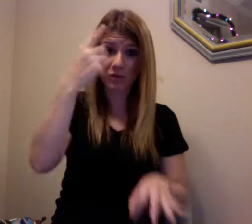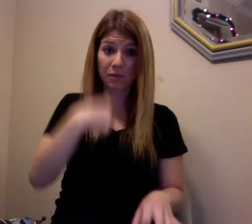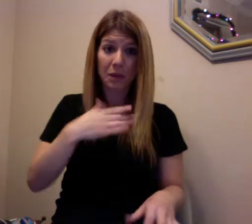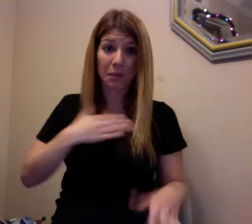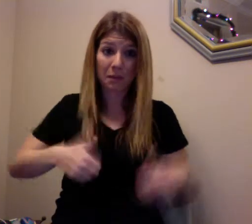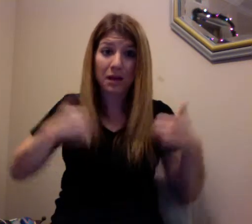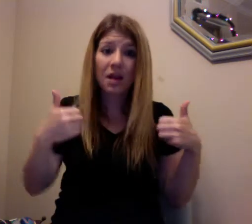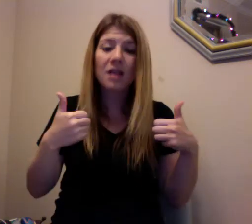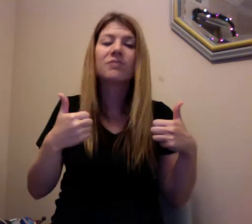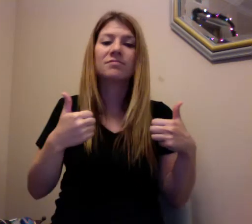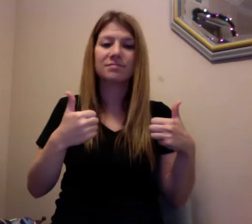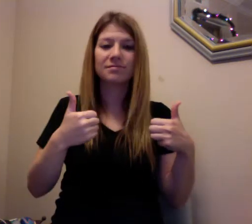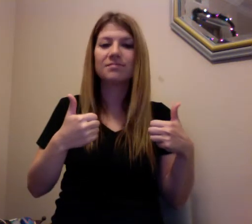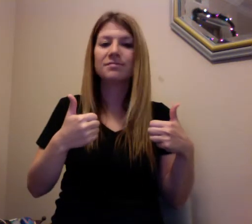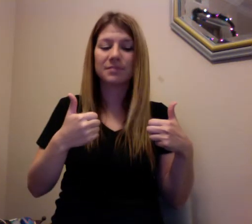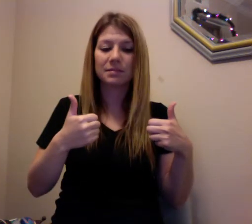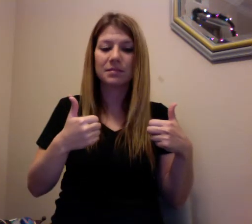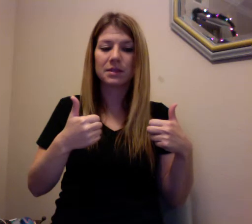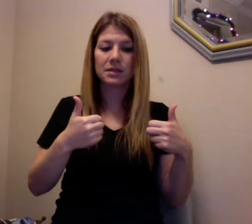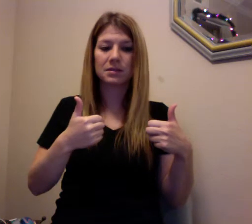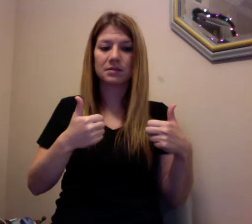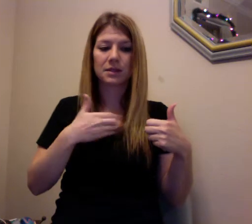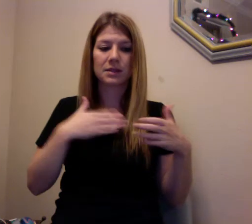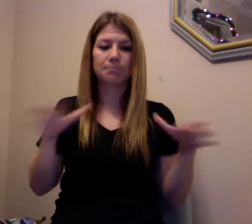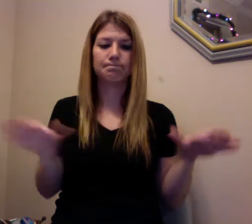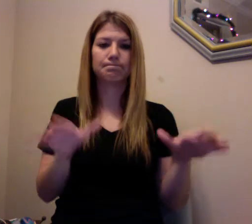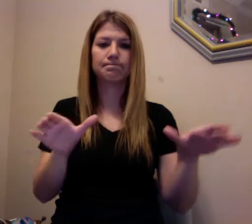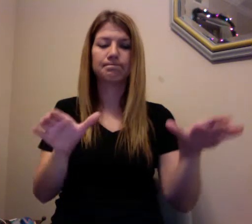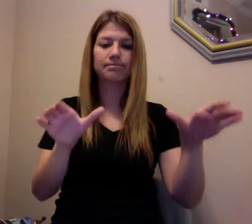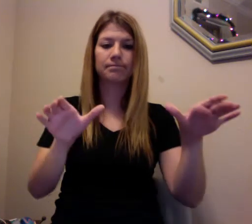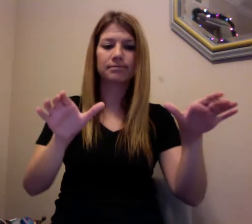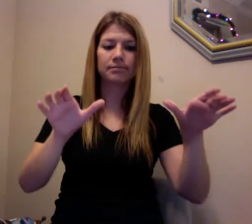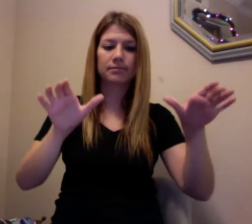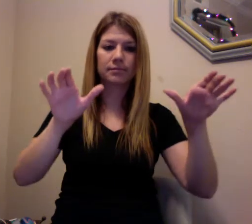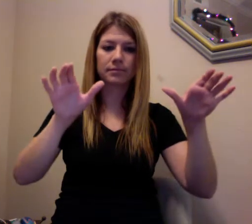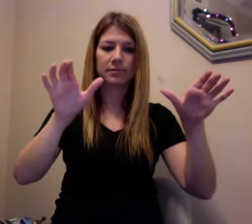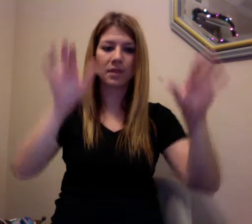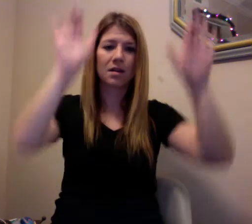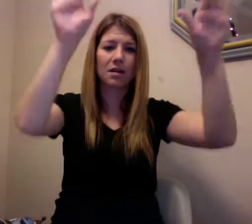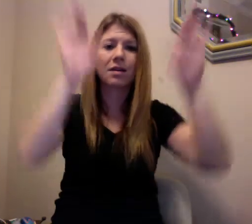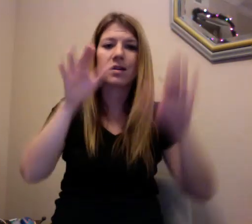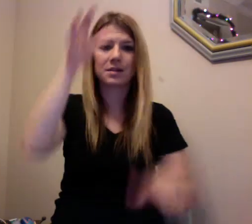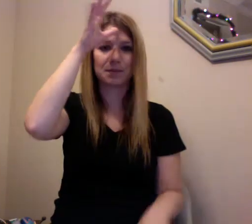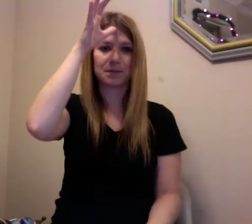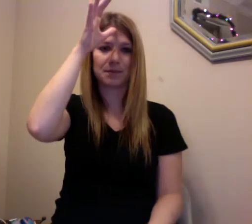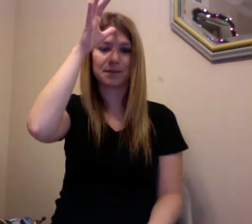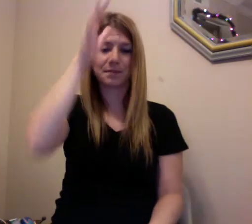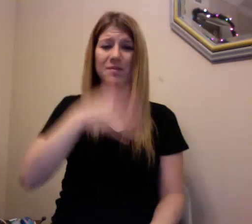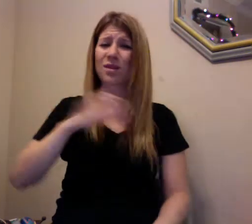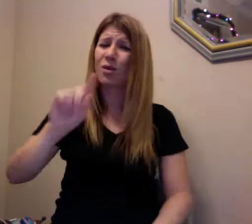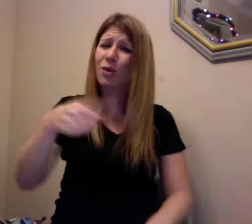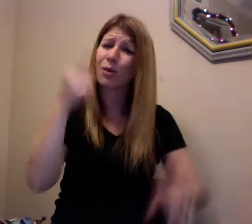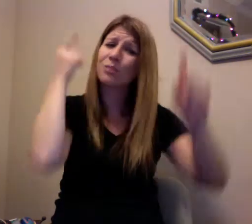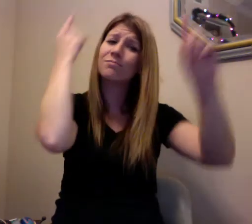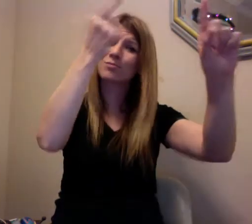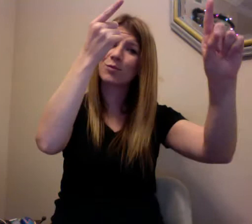Above all, above all, the only goal I have in life is to be a good dad. I was given the gift